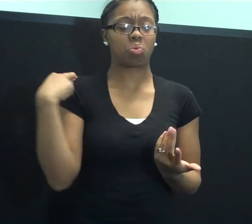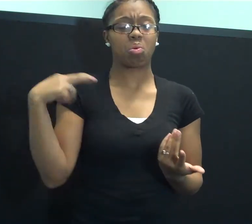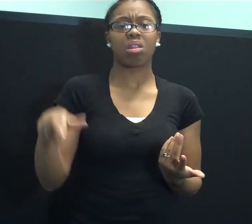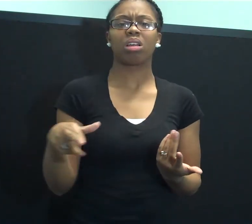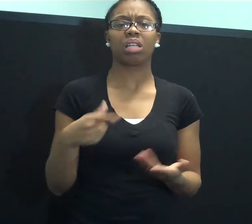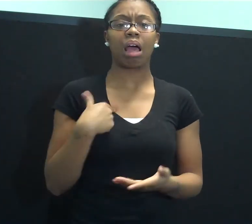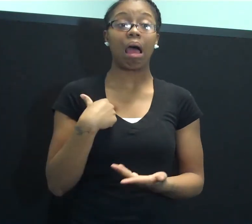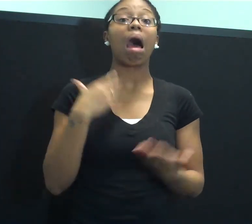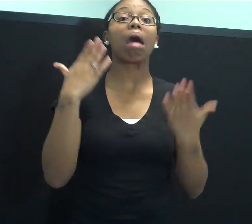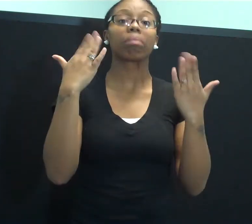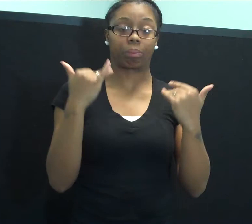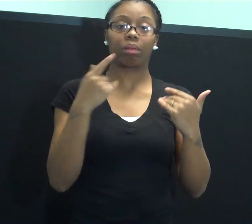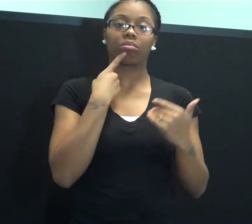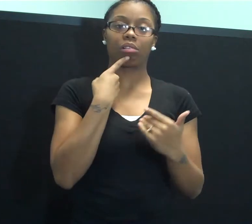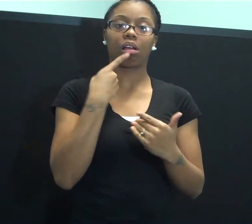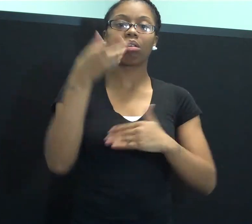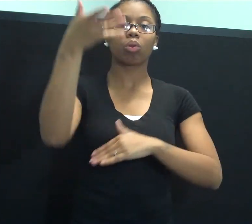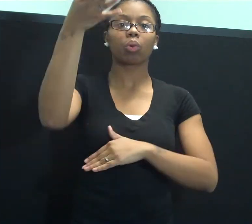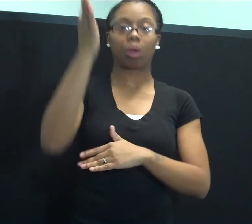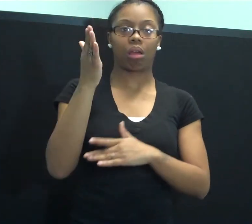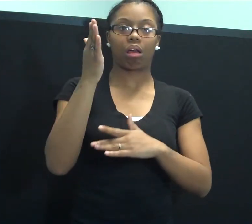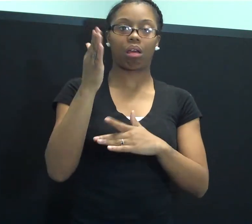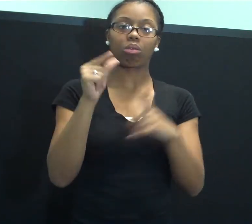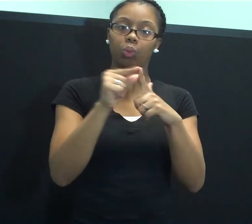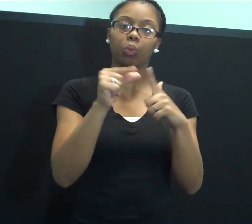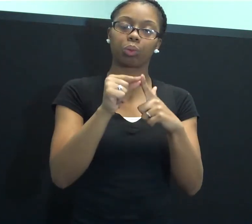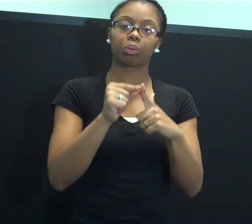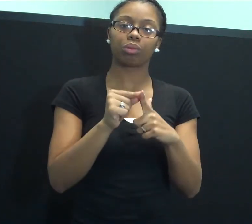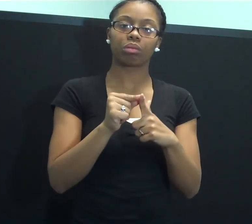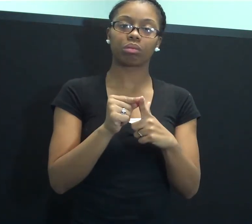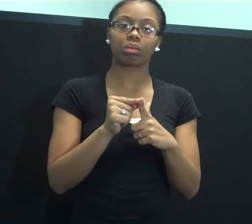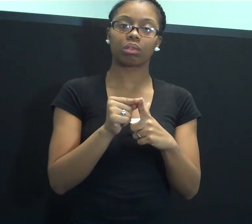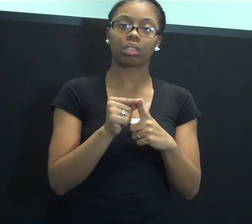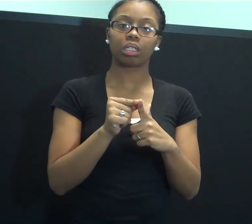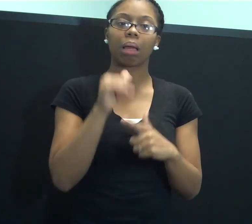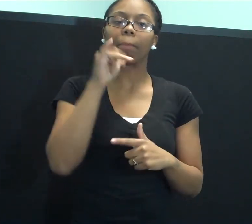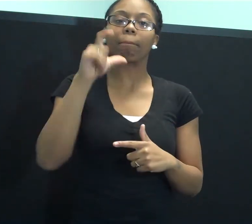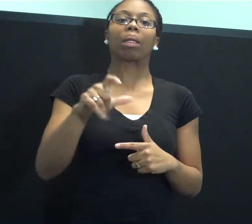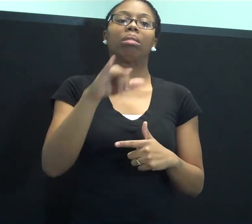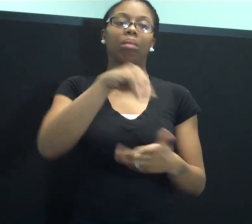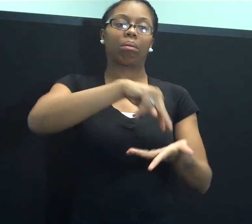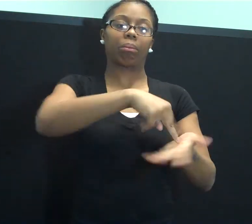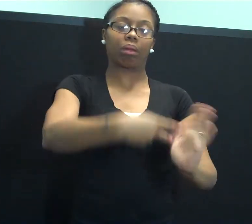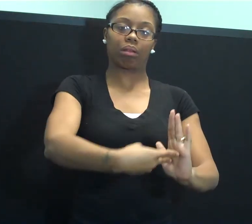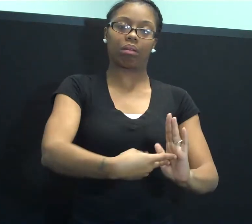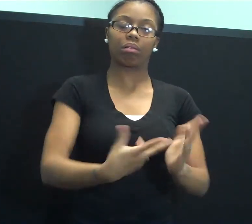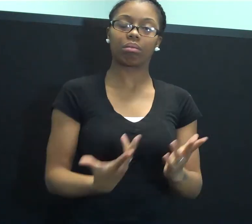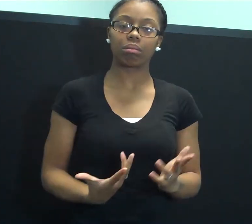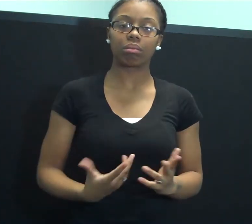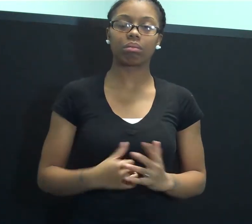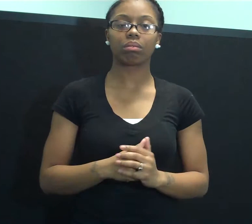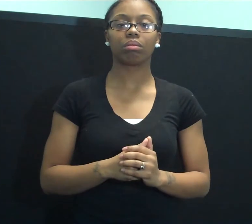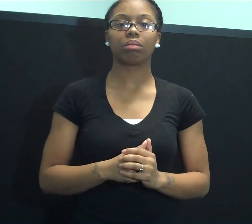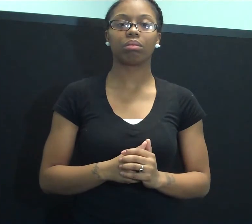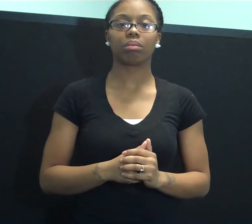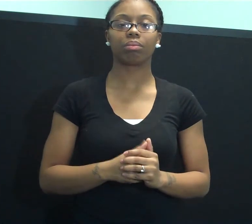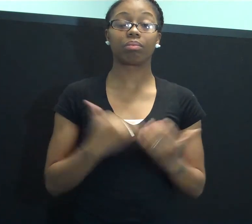suspect that the word God would appear somewhere in that definition. Now, Buddhists